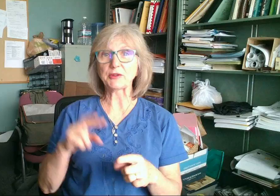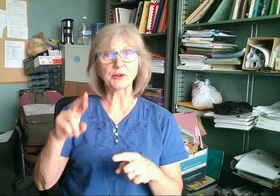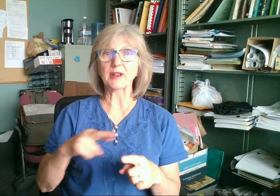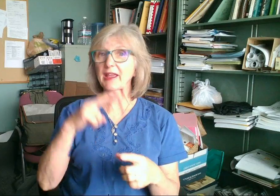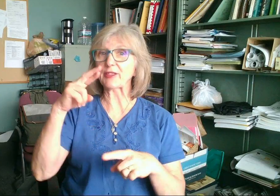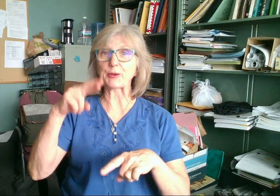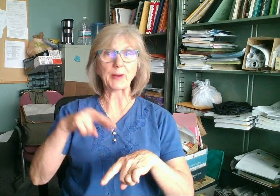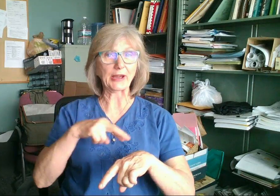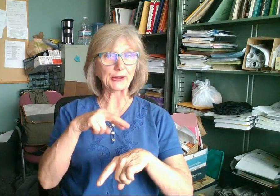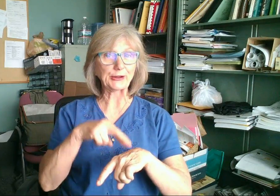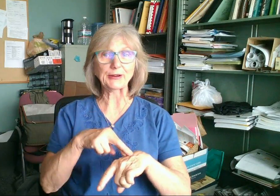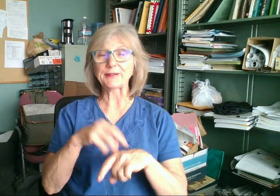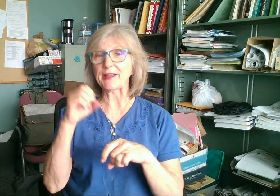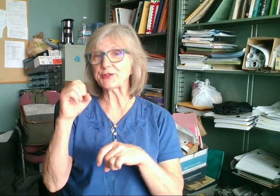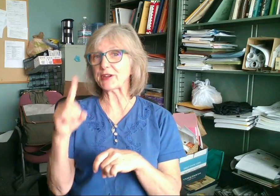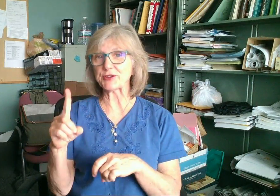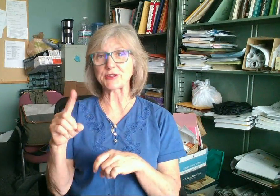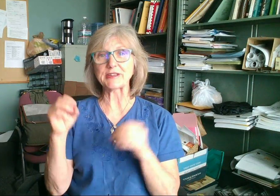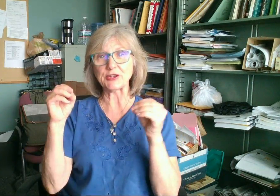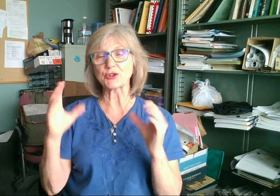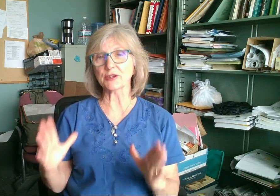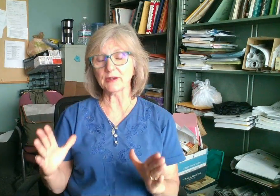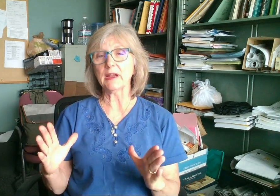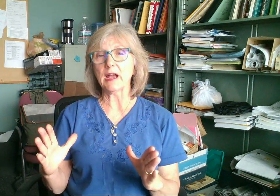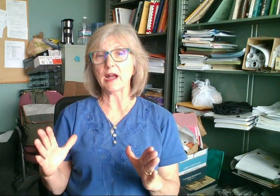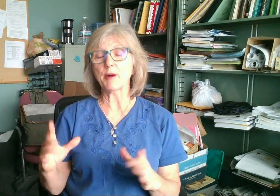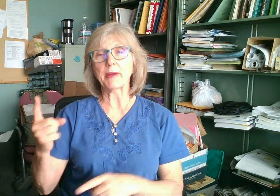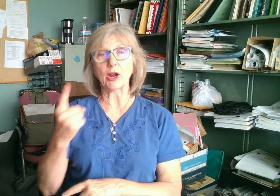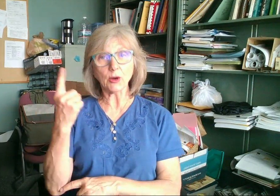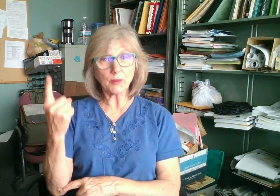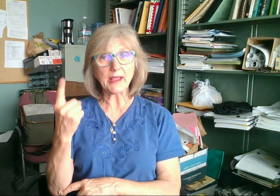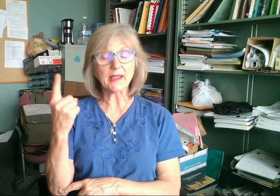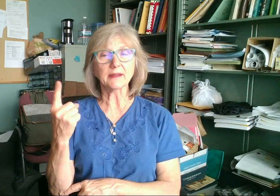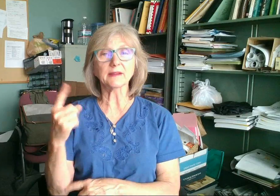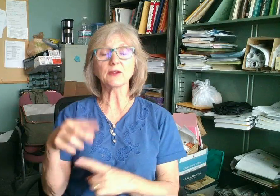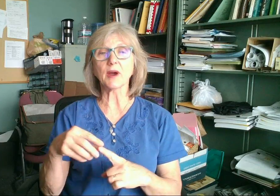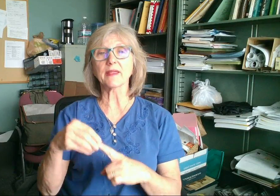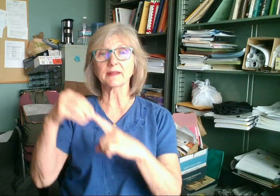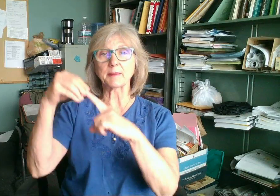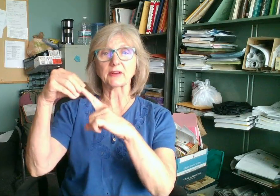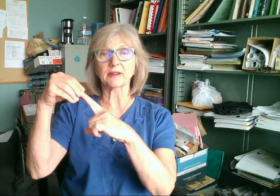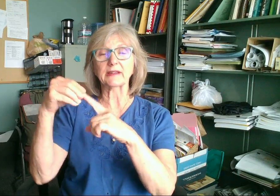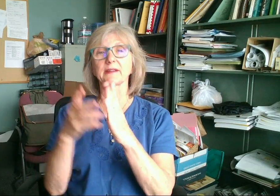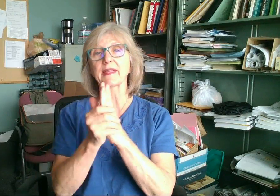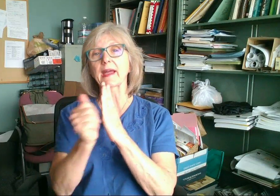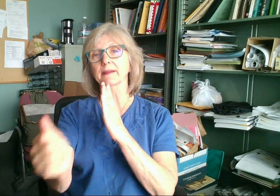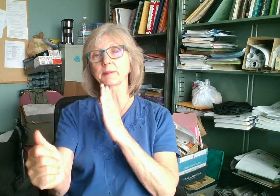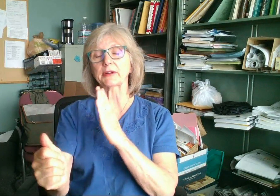Sometimes you're like the regular education teacher, but always you are the specialist, the